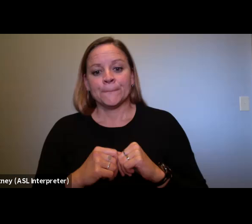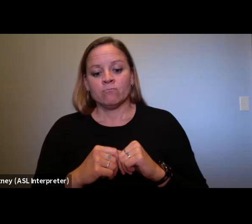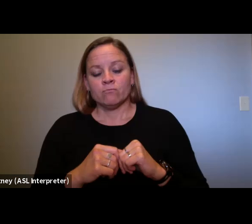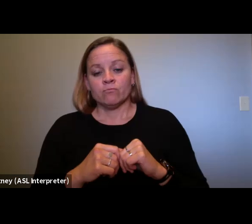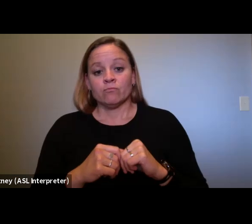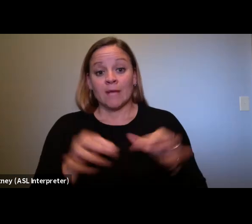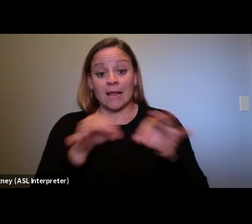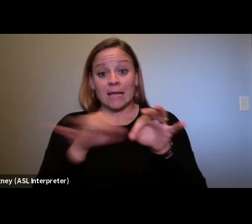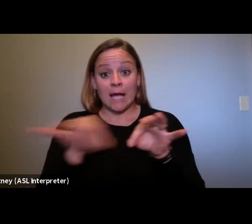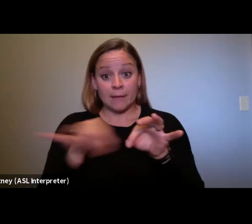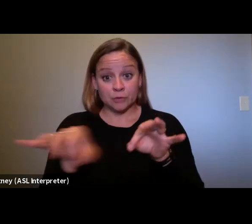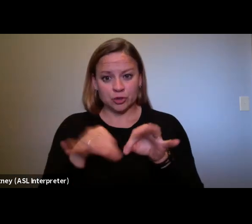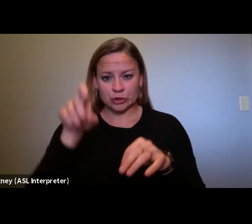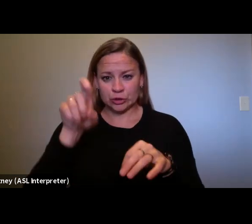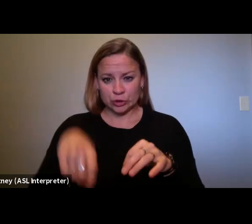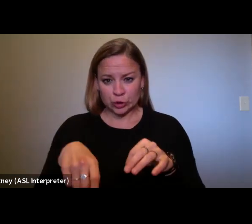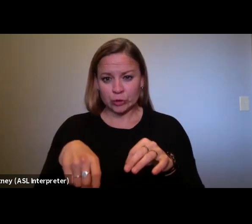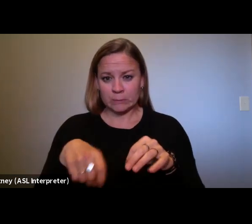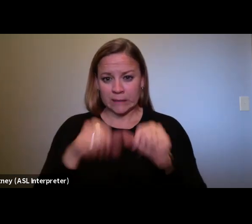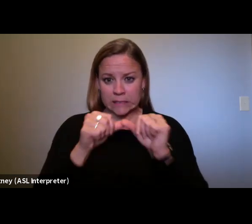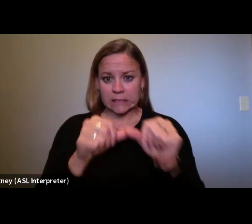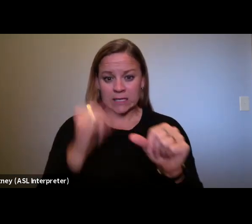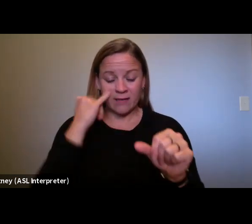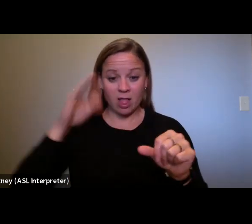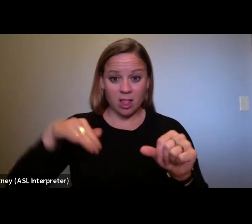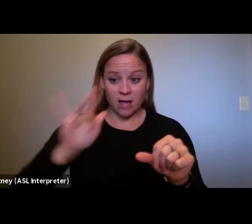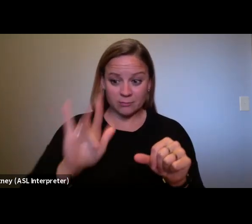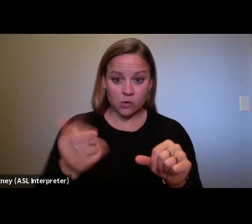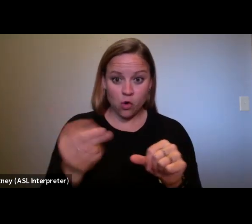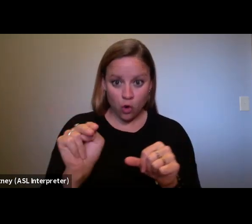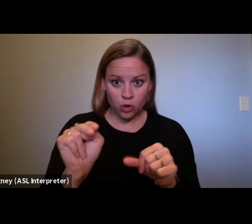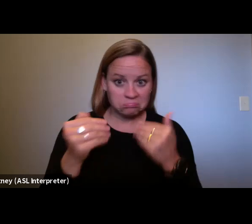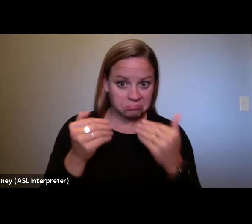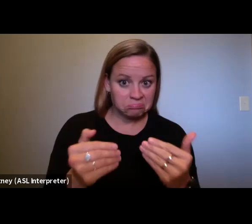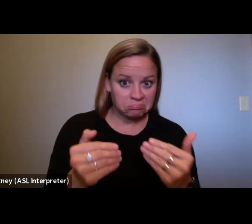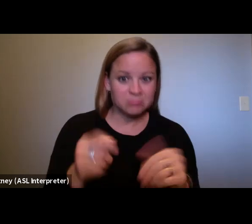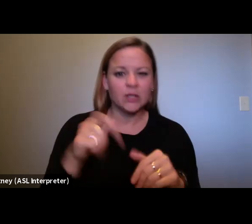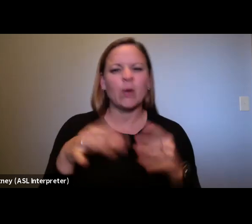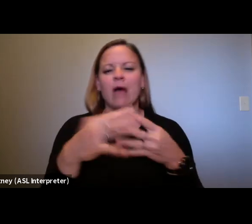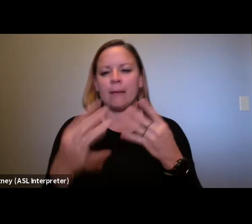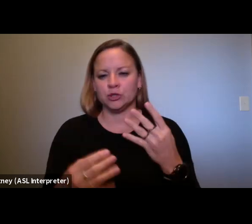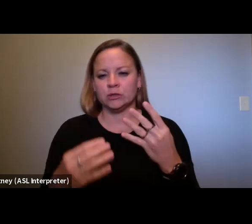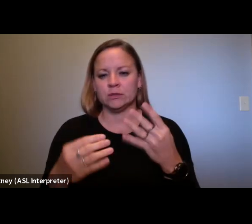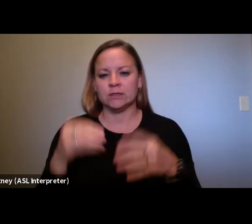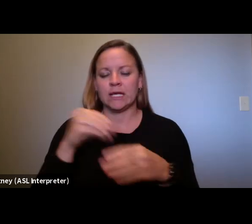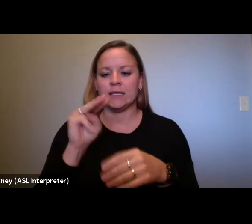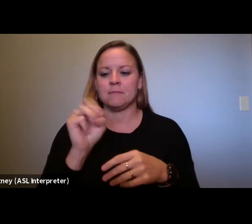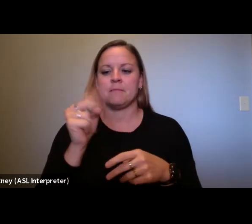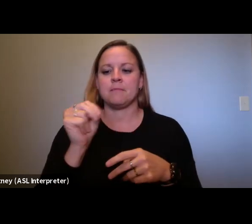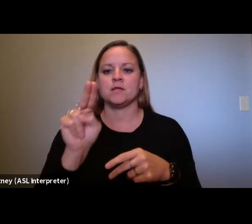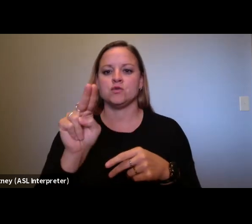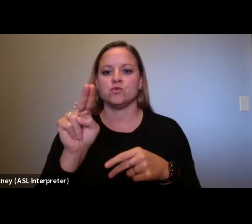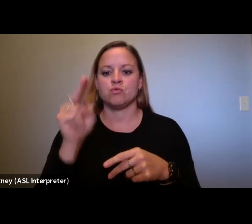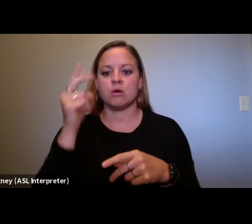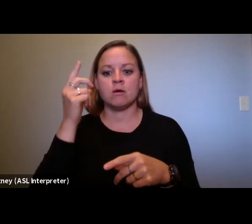The captioning should be running. If you haven't turned that on yet and you'd like to, you should have options in your Zoom menu bar